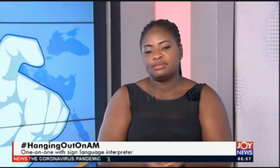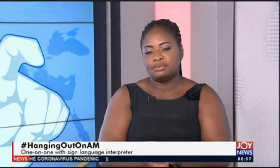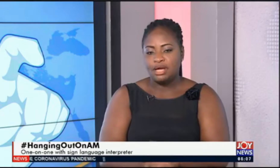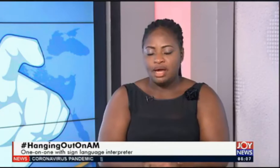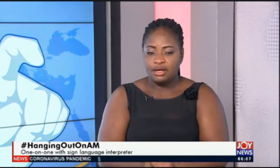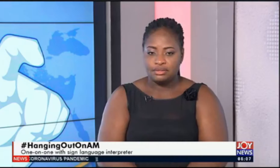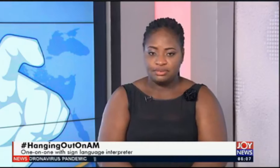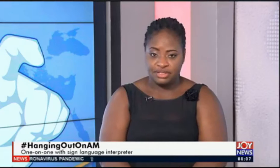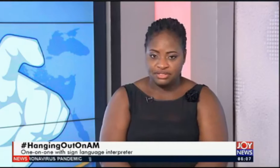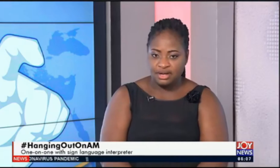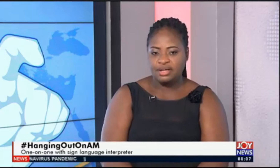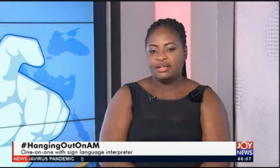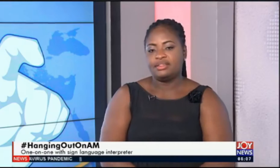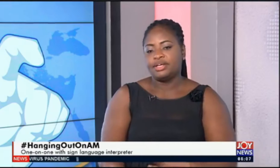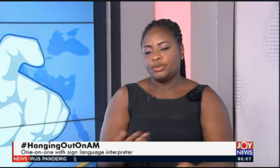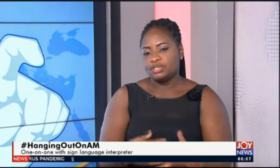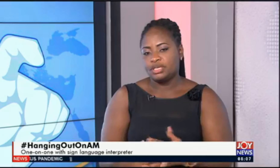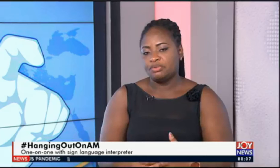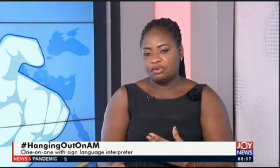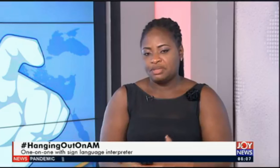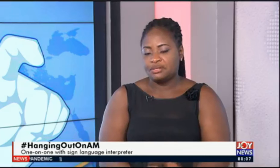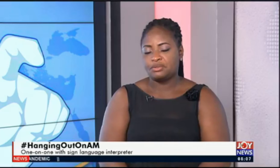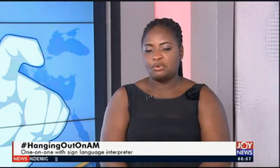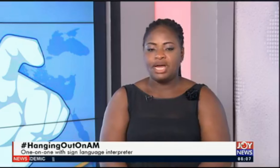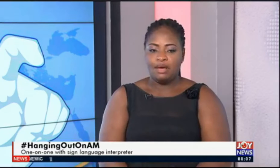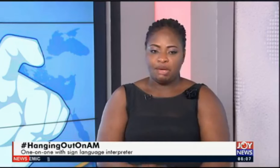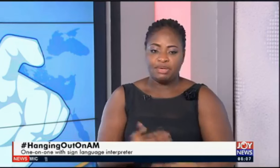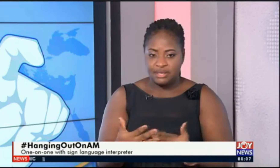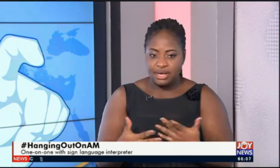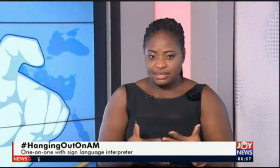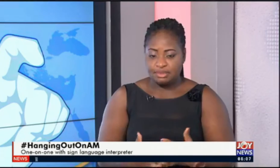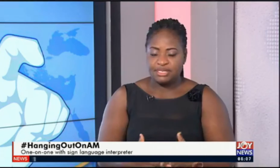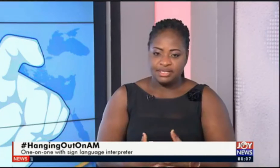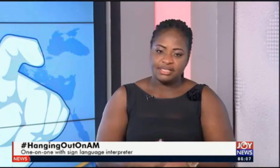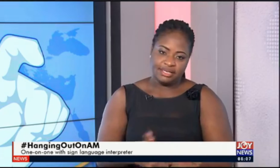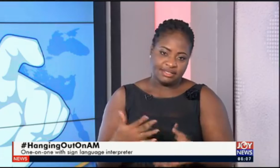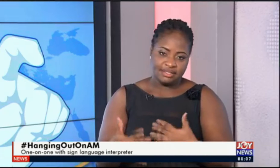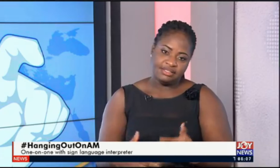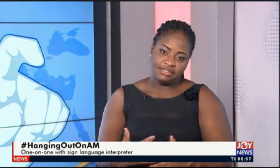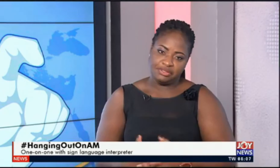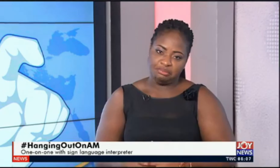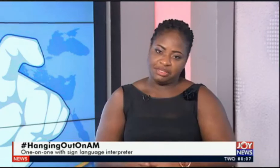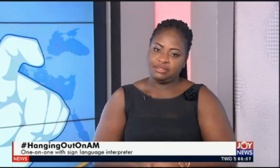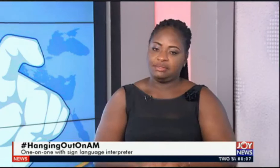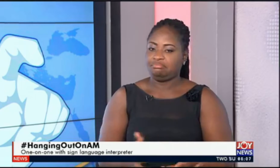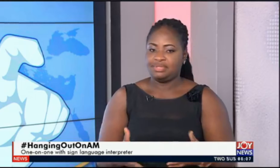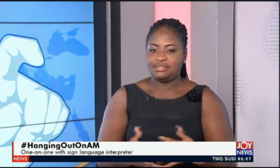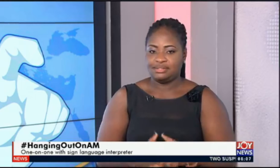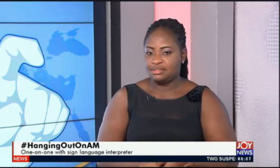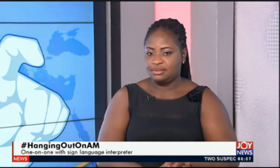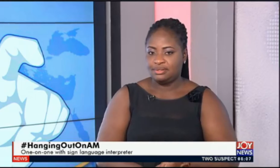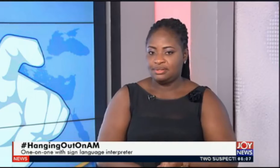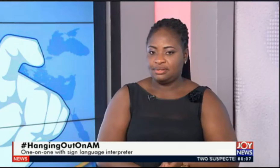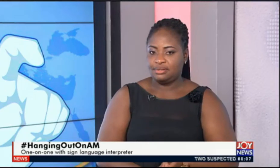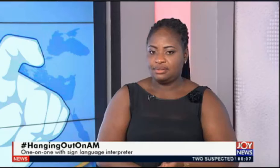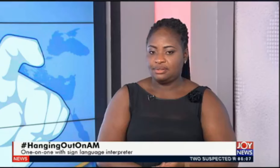me to our pastor, then he will take me from there. So my pastor accepted it and then started teaching me. So that is